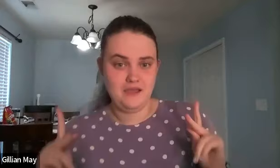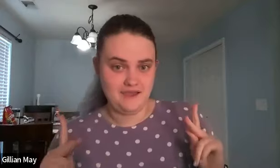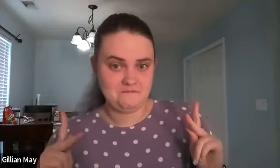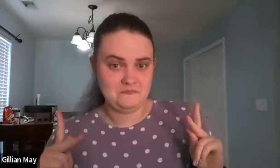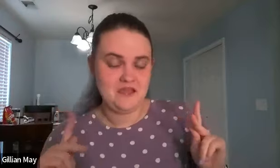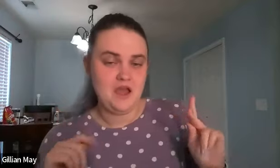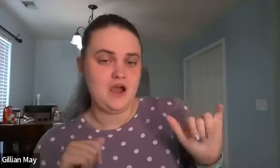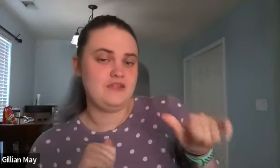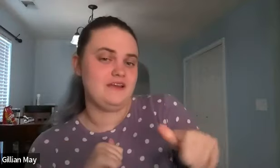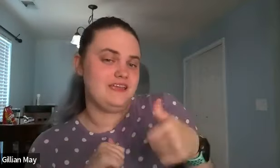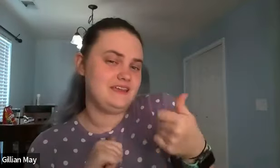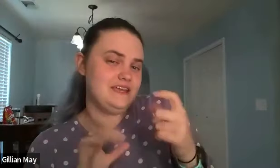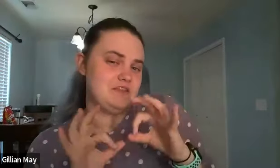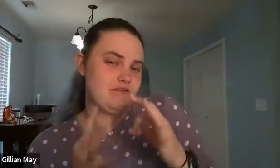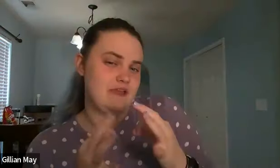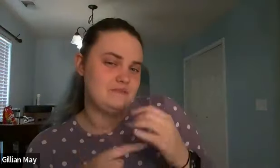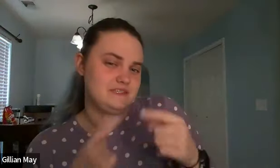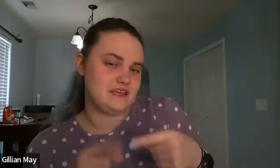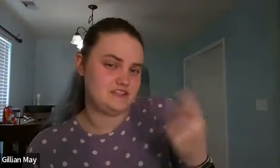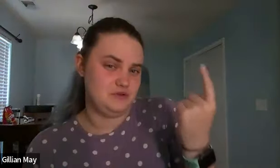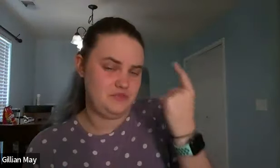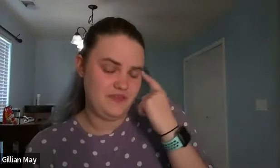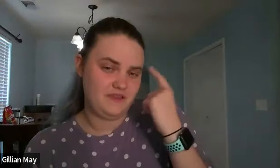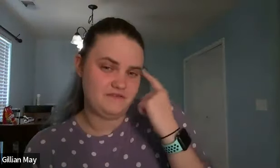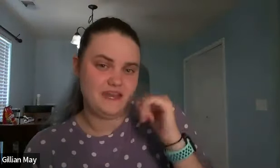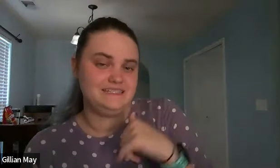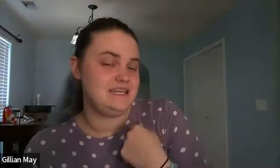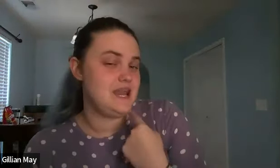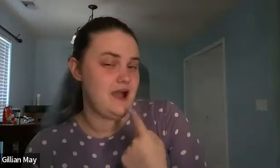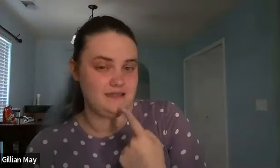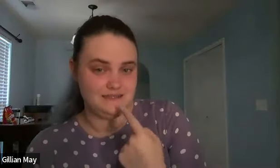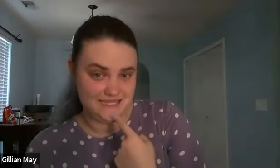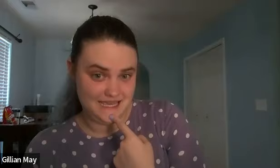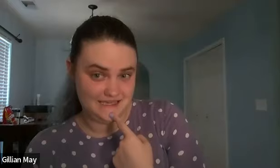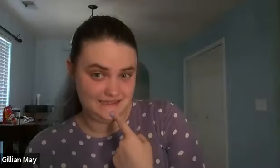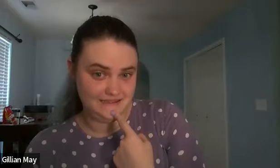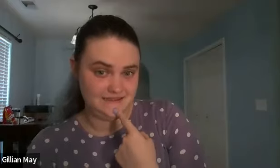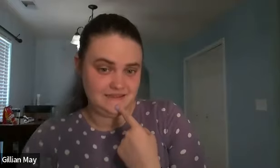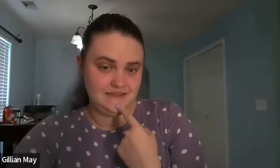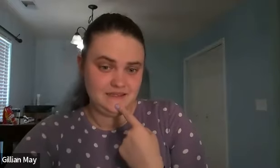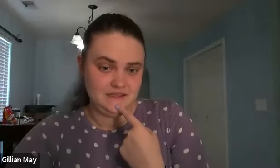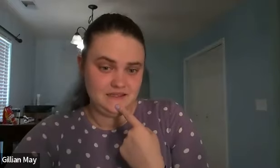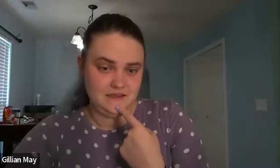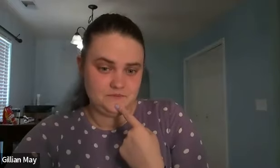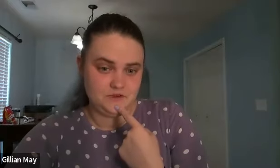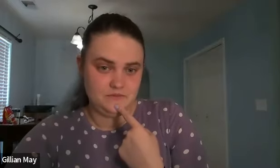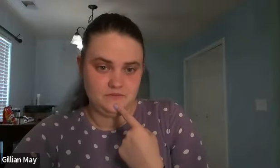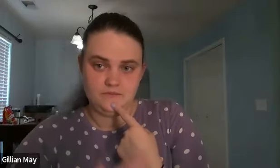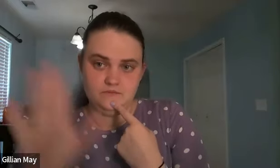Okay. Are there any other family signs that you can think of that I did not say? I'm going to move